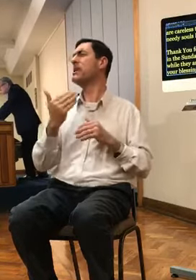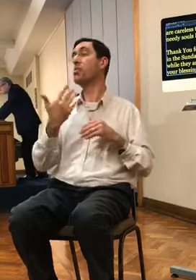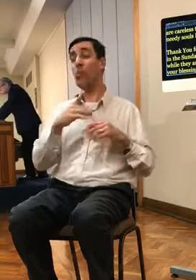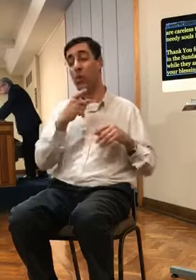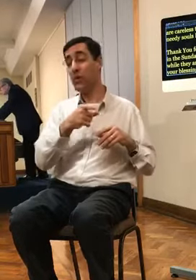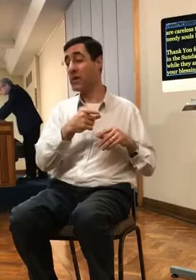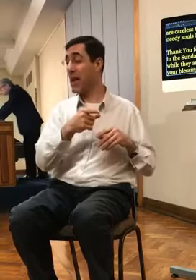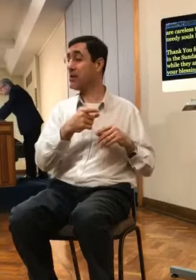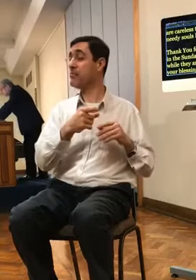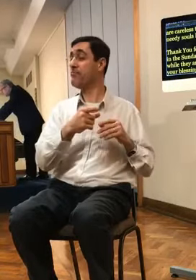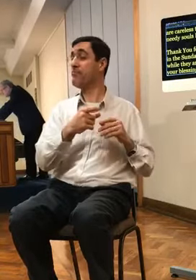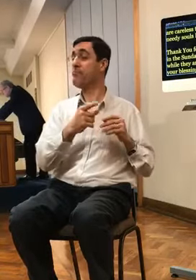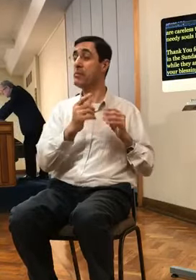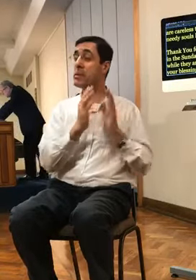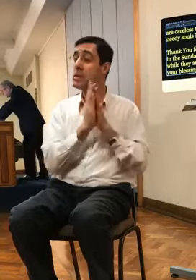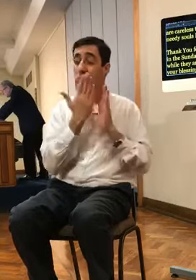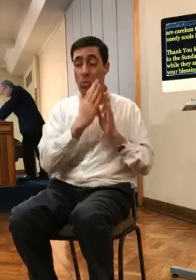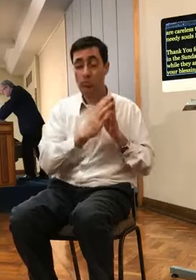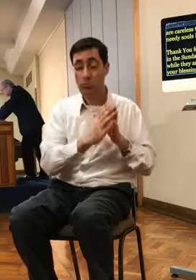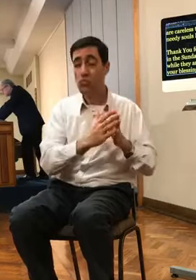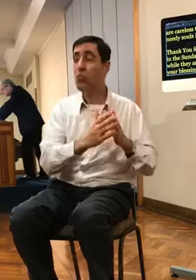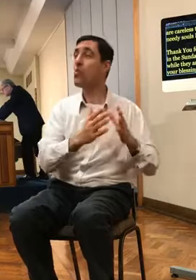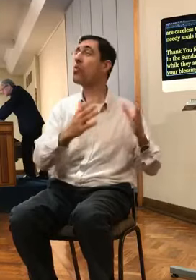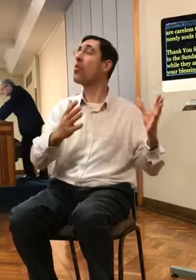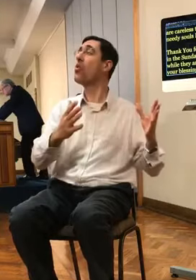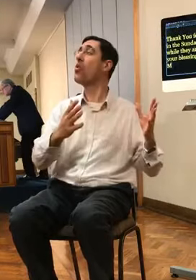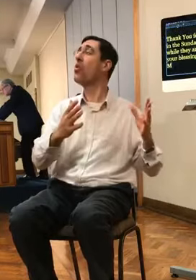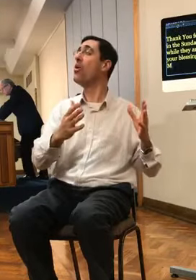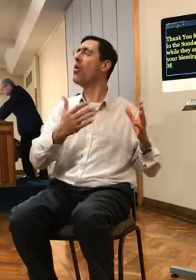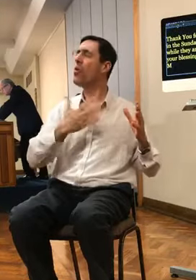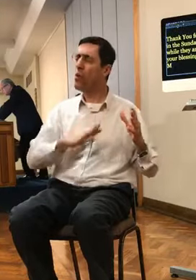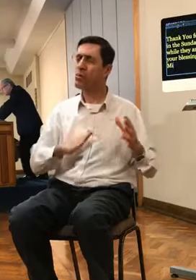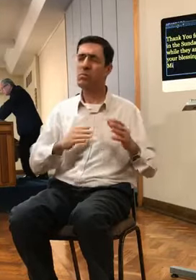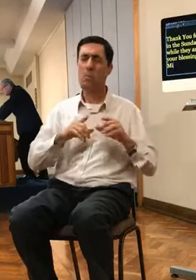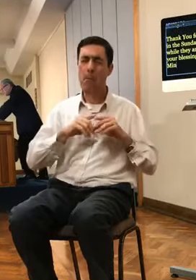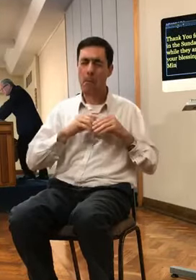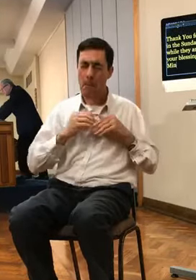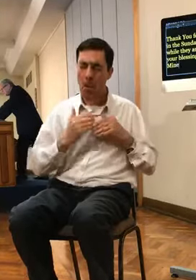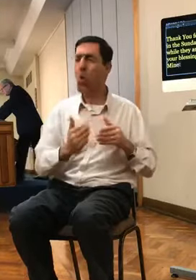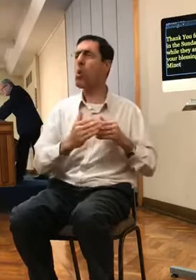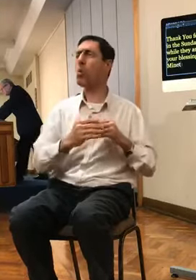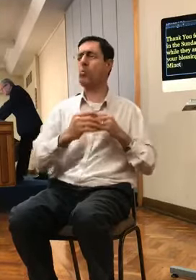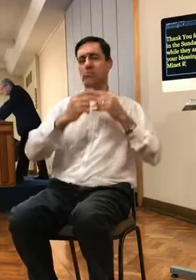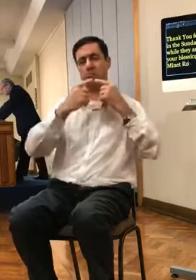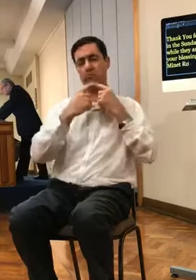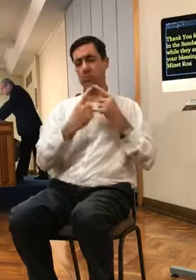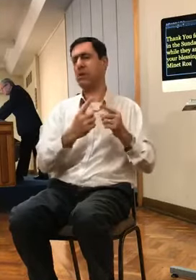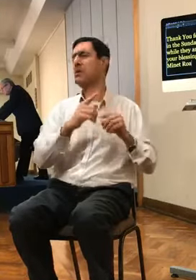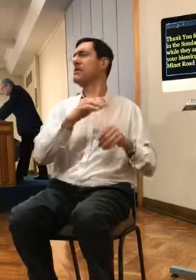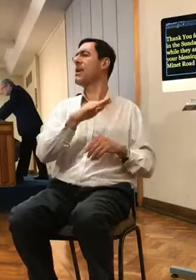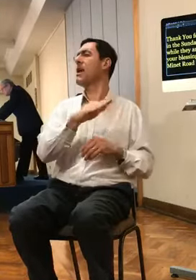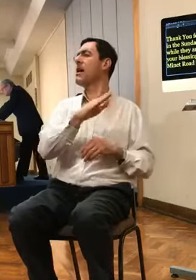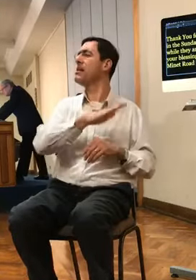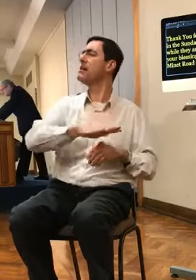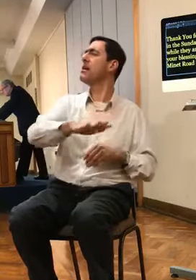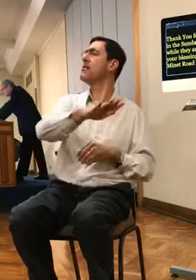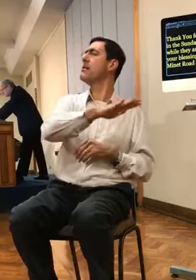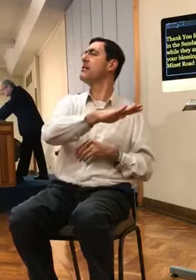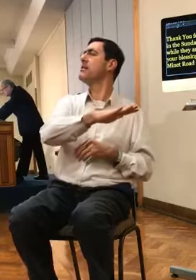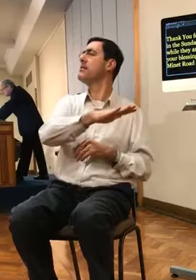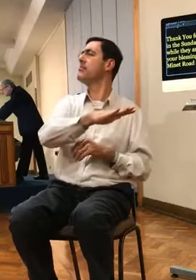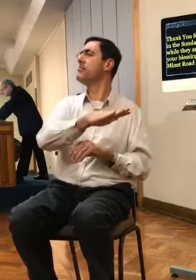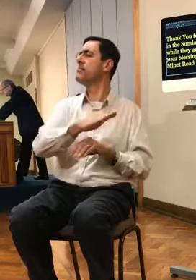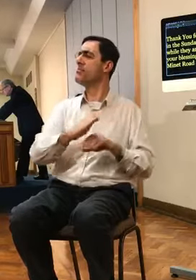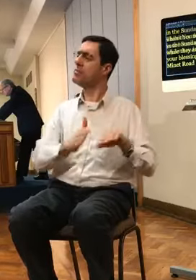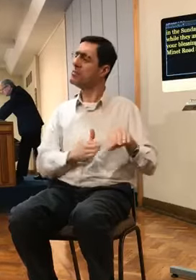and a mighty testimony in that place. O Lord, we bring to thee our Sunday school winter party this Saturday and